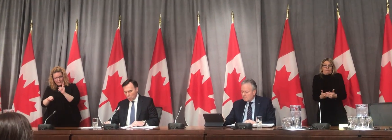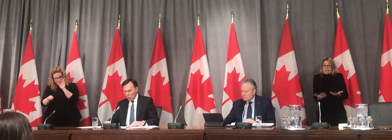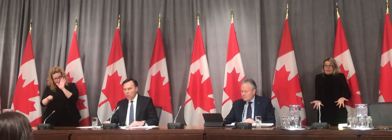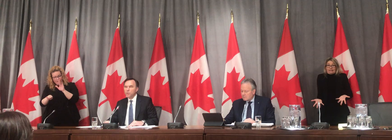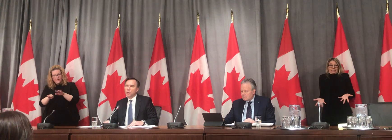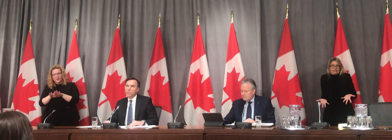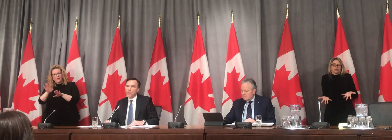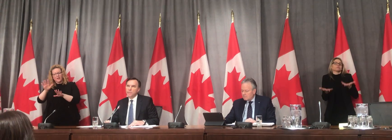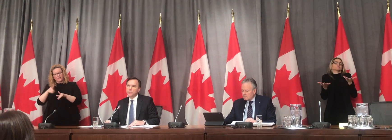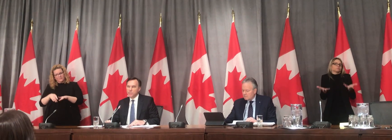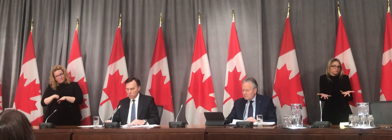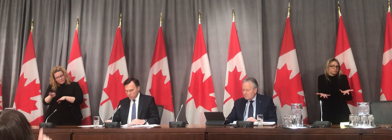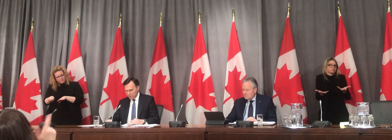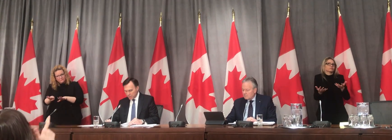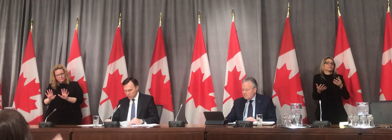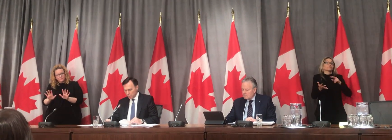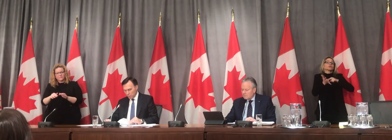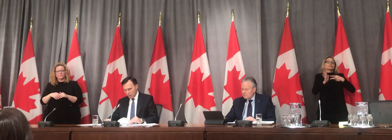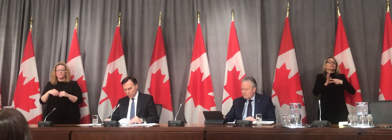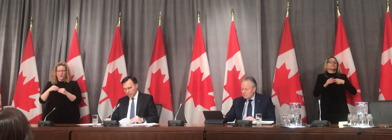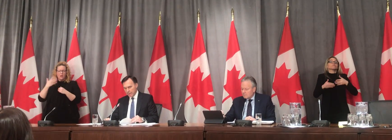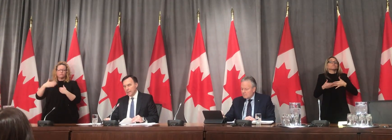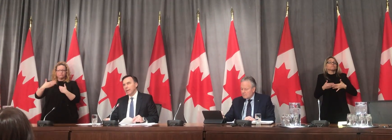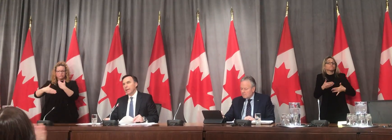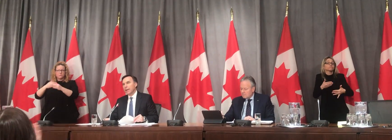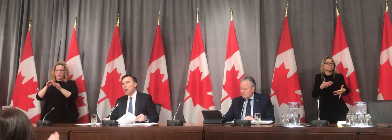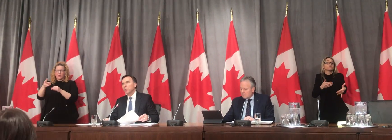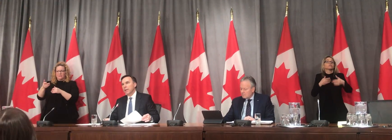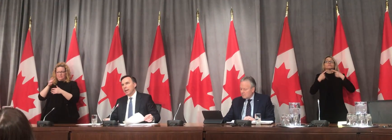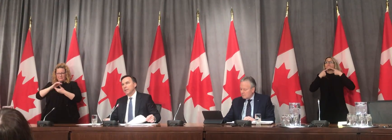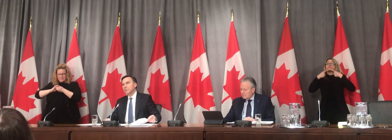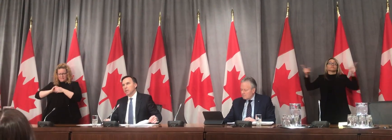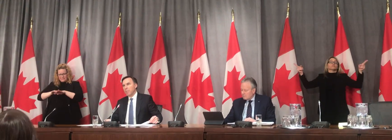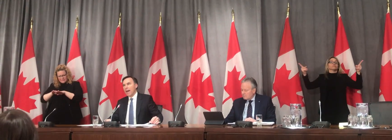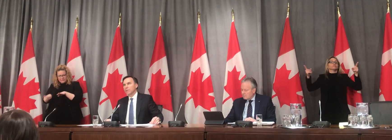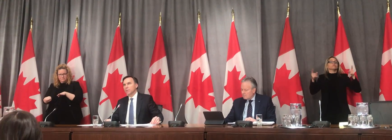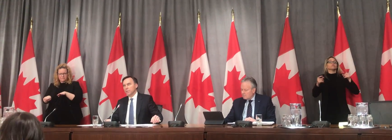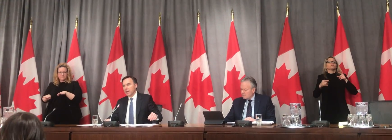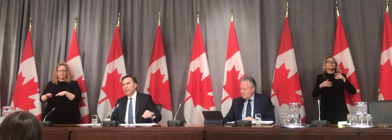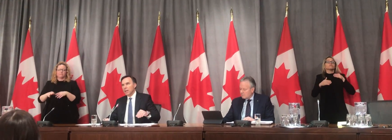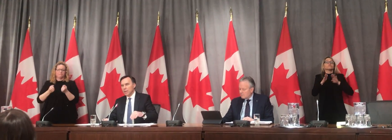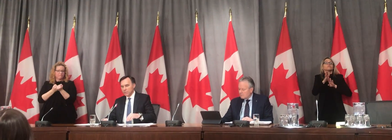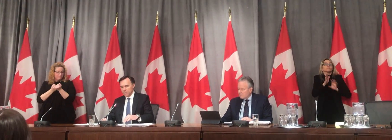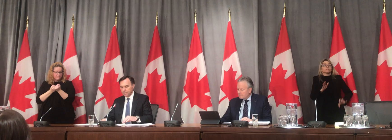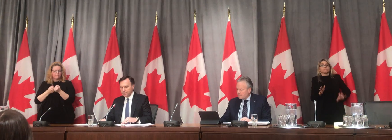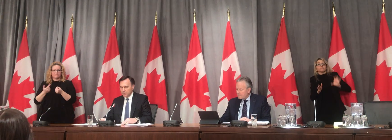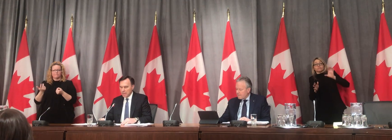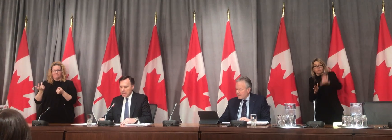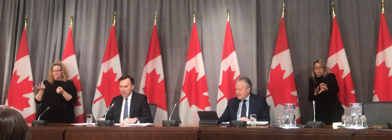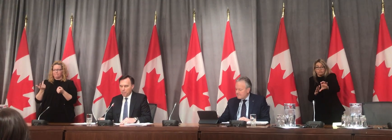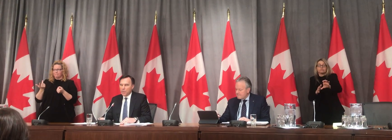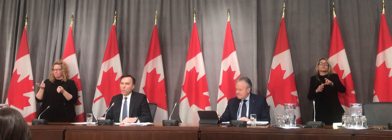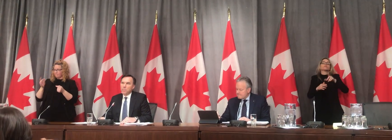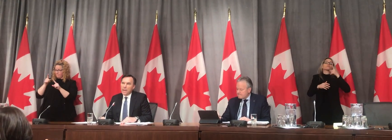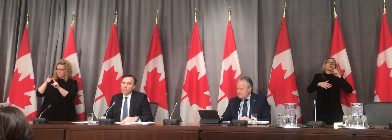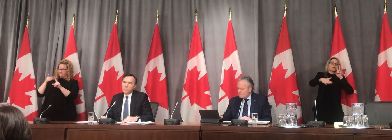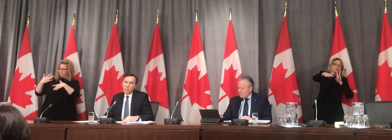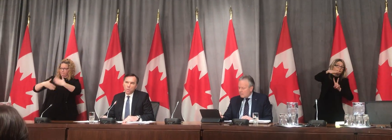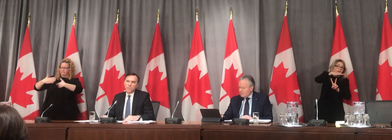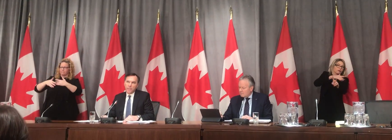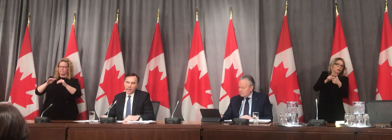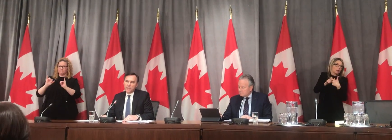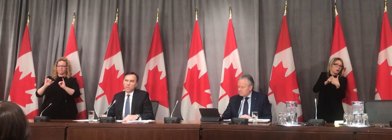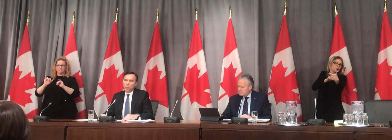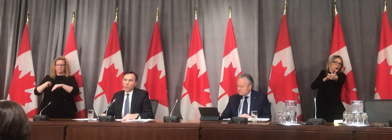announce more long-term investments to assist with recovery and help Canadians get back to their daily lives. But what